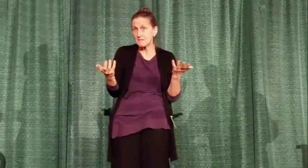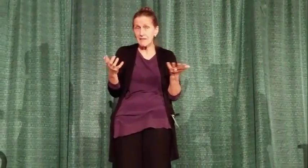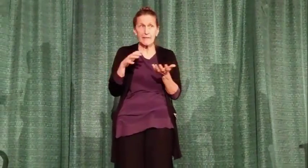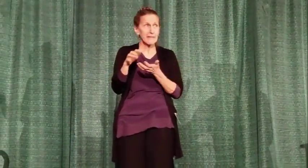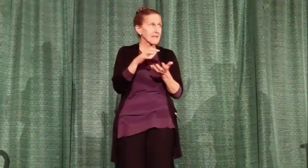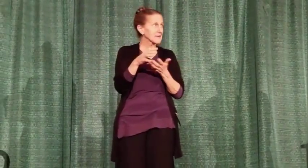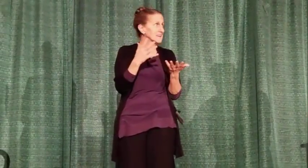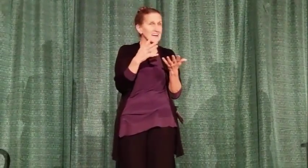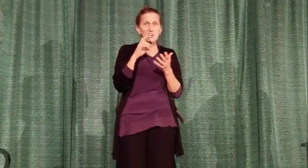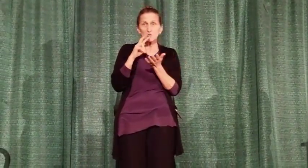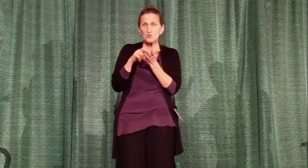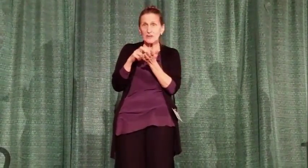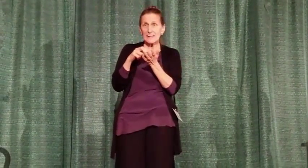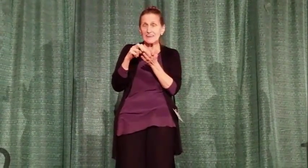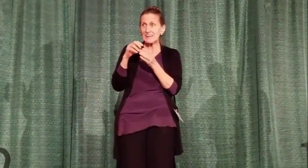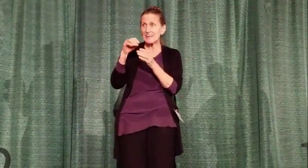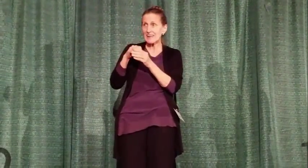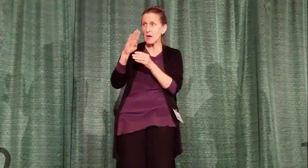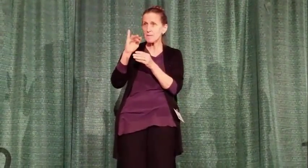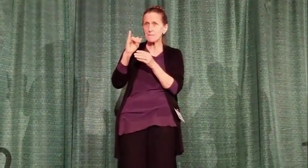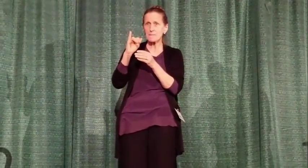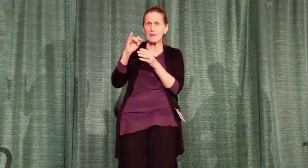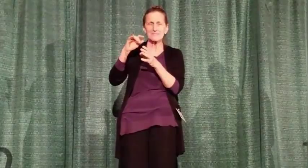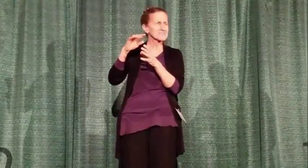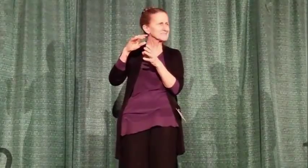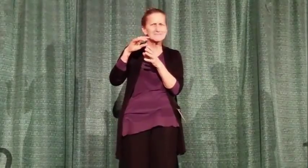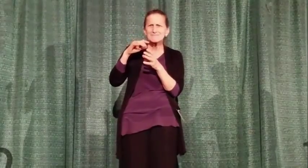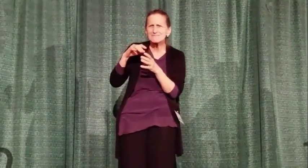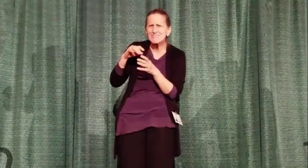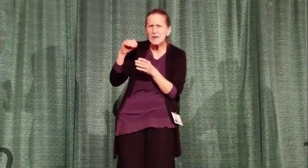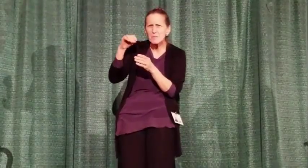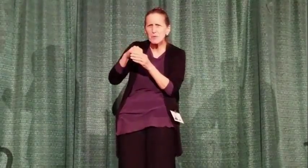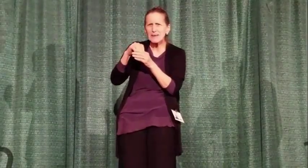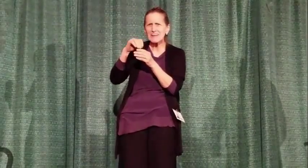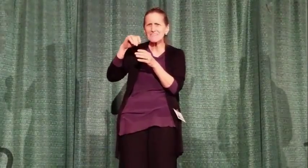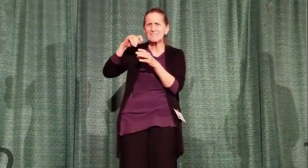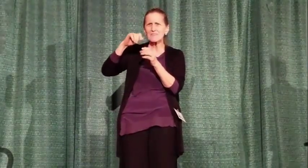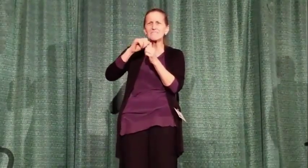You just take the chicken and put it in the Vitamix with a date, a little vanilla, and you just whip it up.